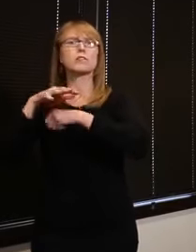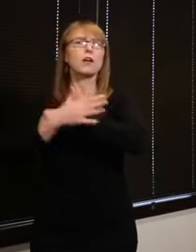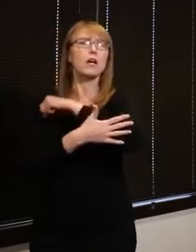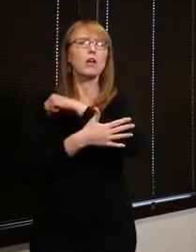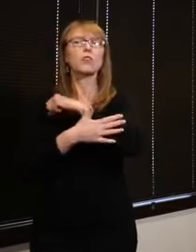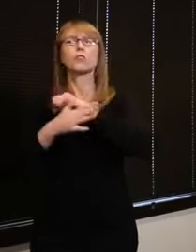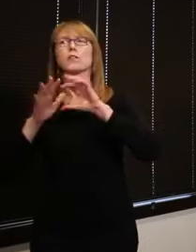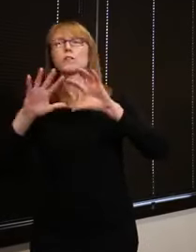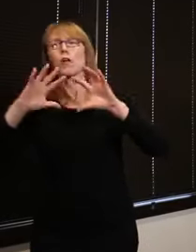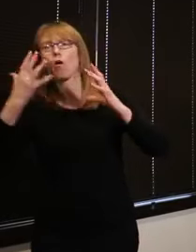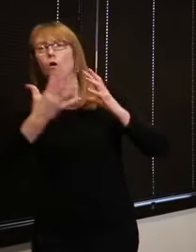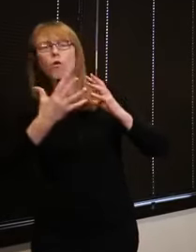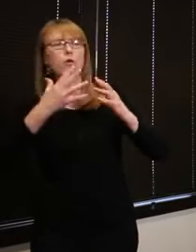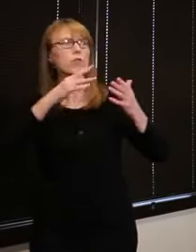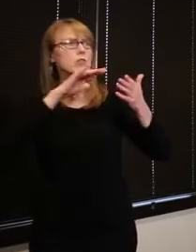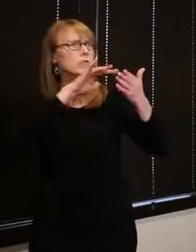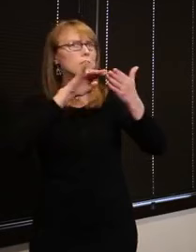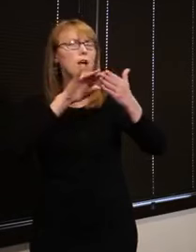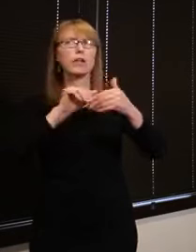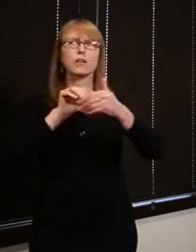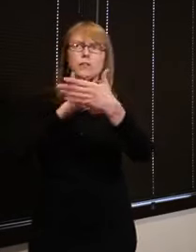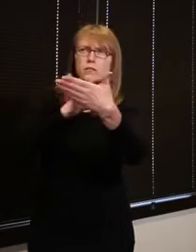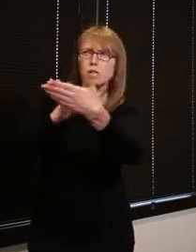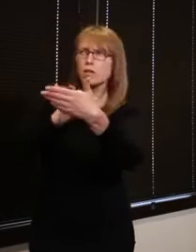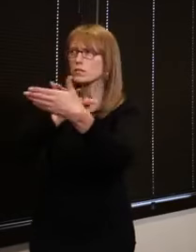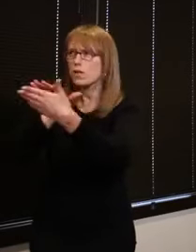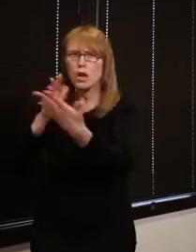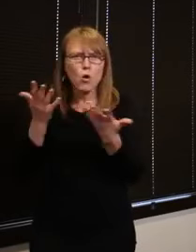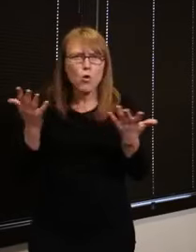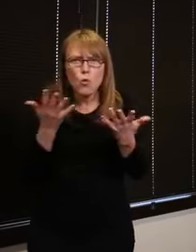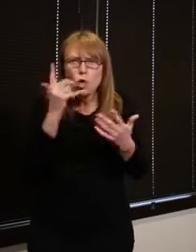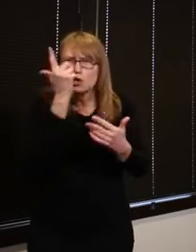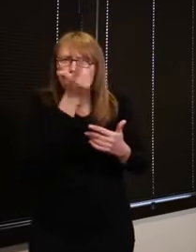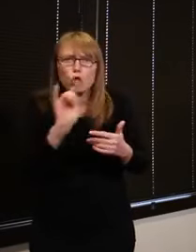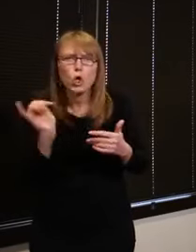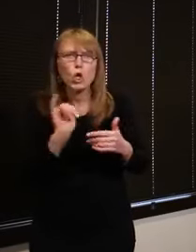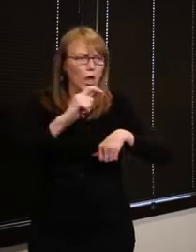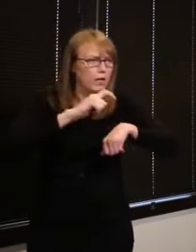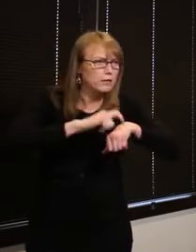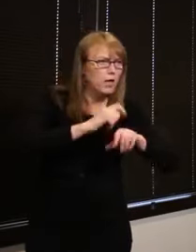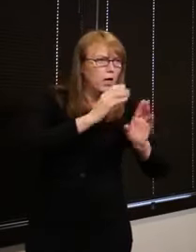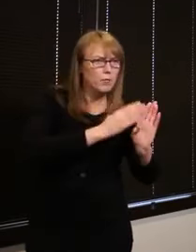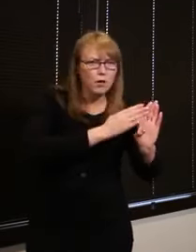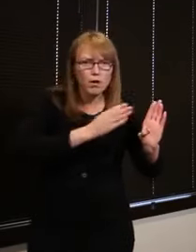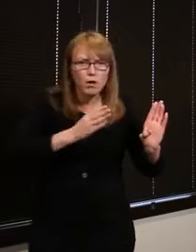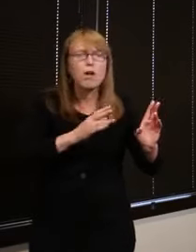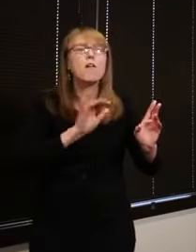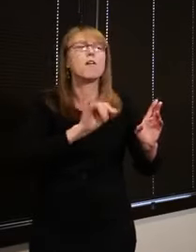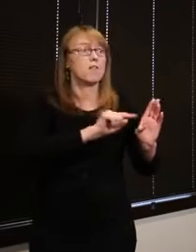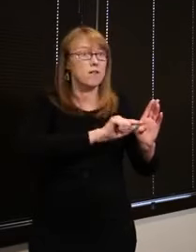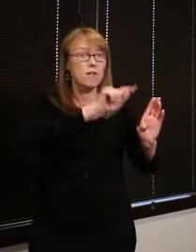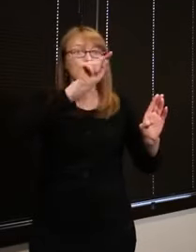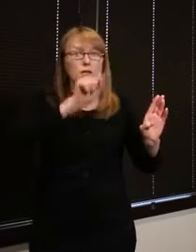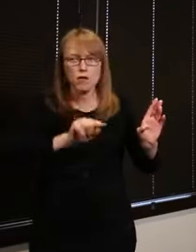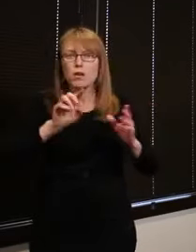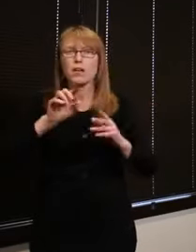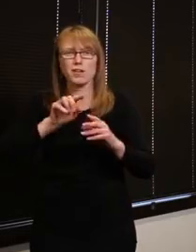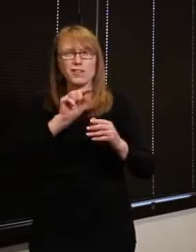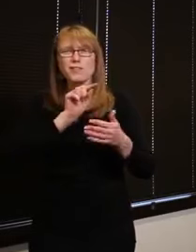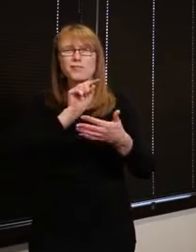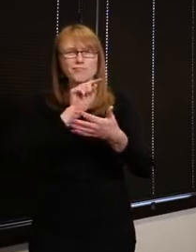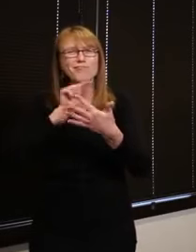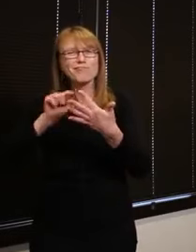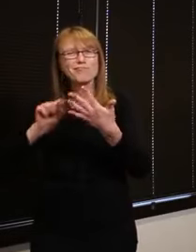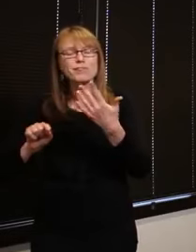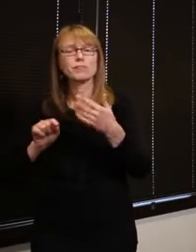ground, as the healthcare institutions have brought more data into the model, we've become much more precise about what